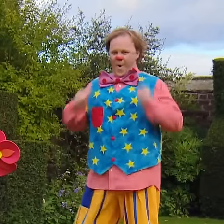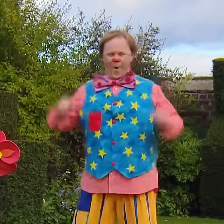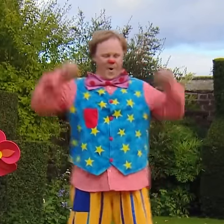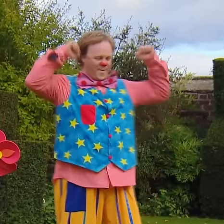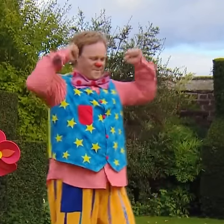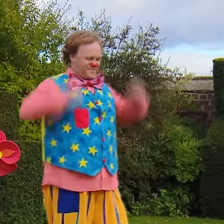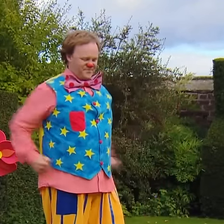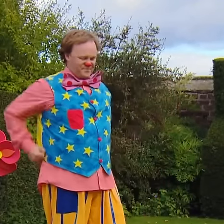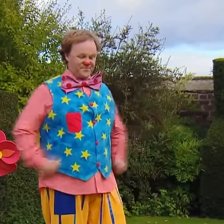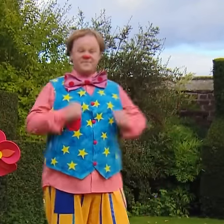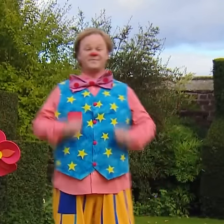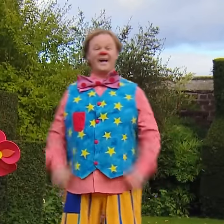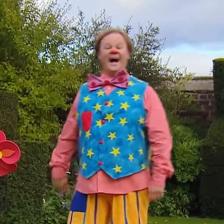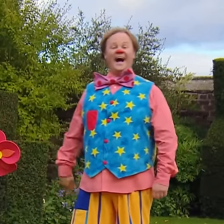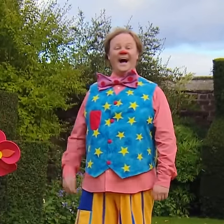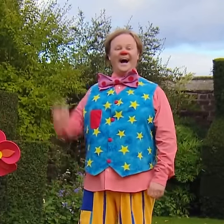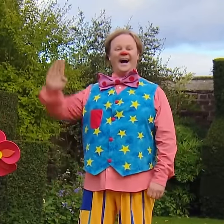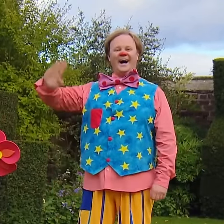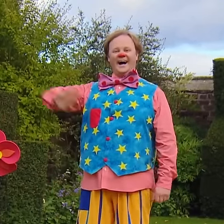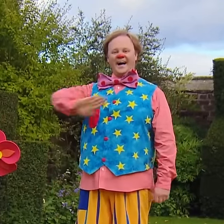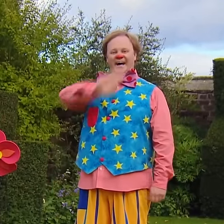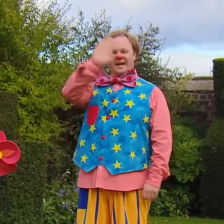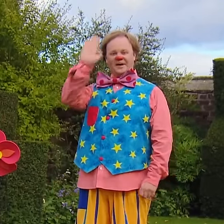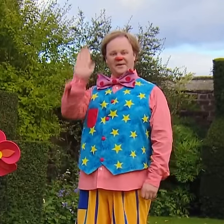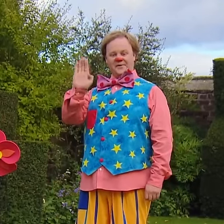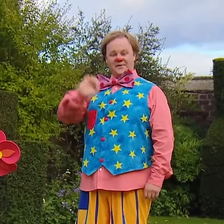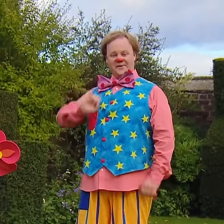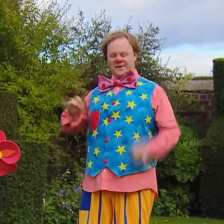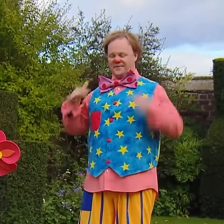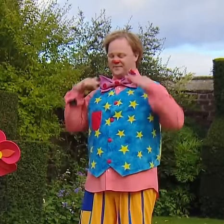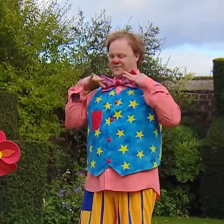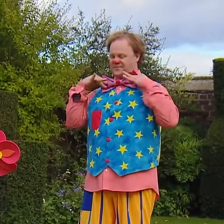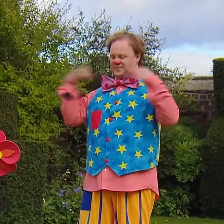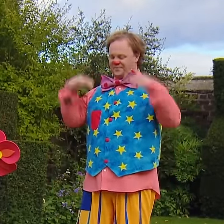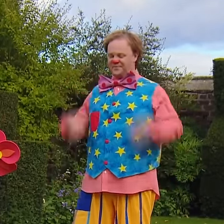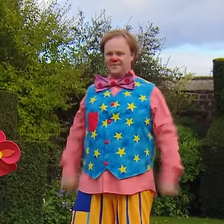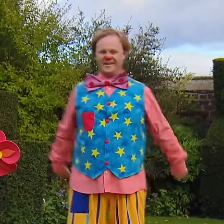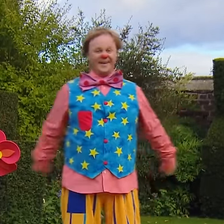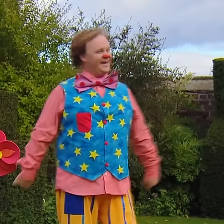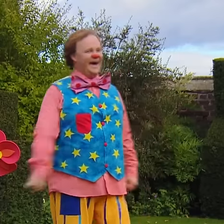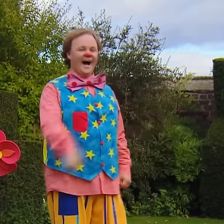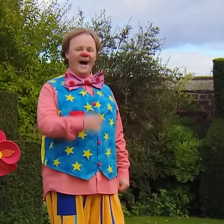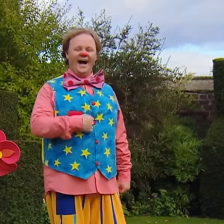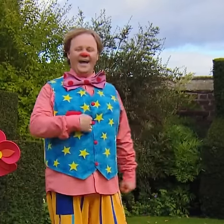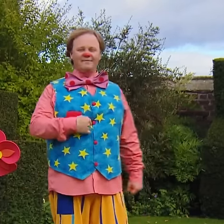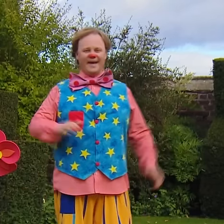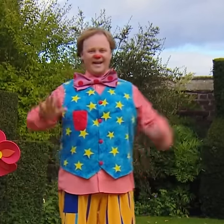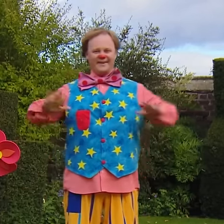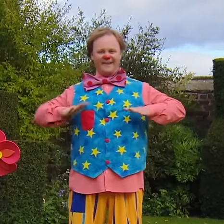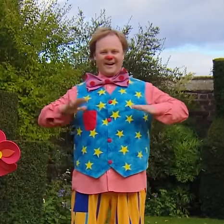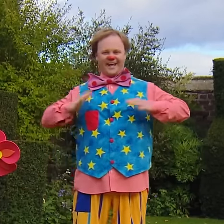Hello, Mr. Tumble. Ah, hello. What are you doing? I'm getting ready